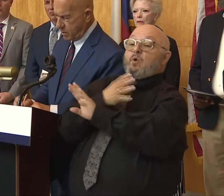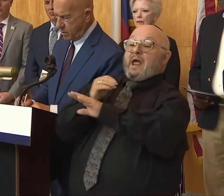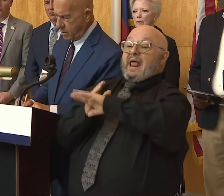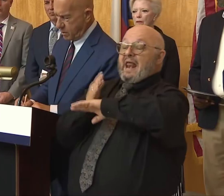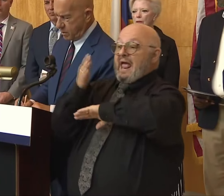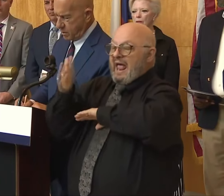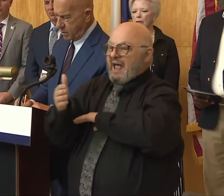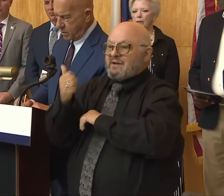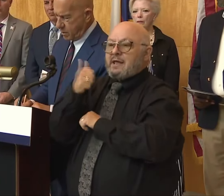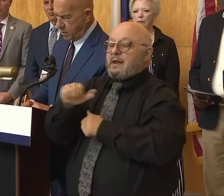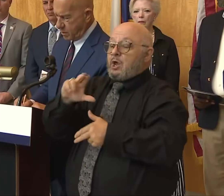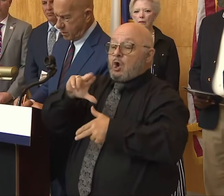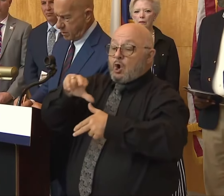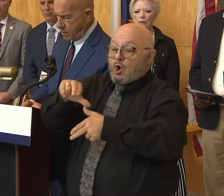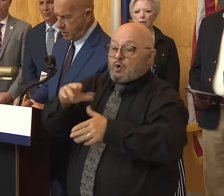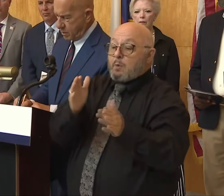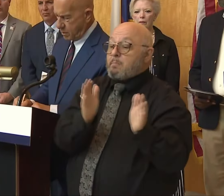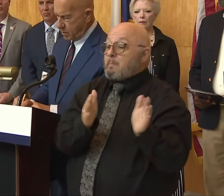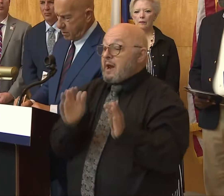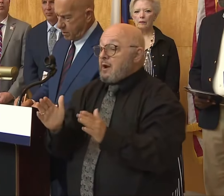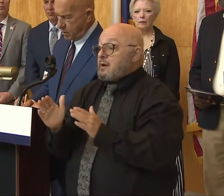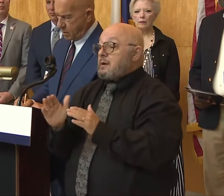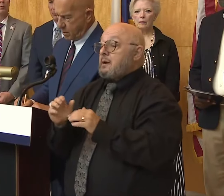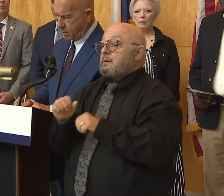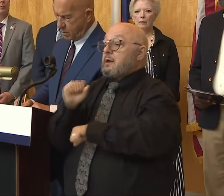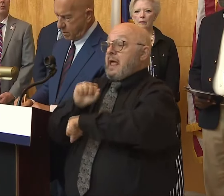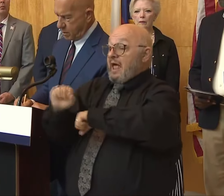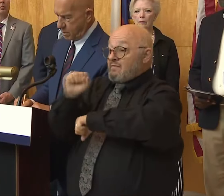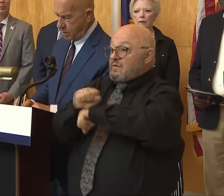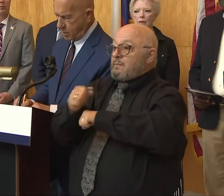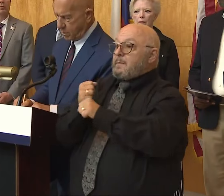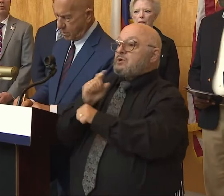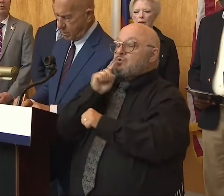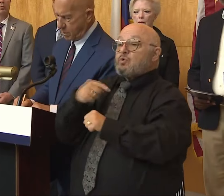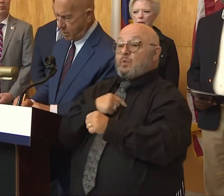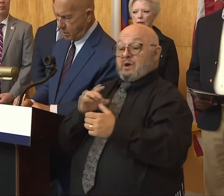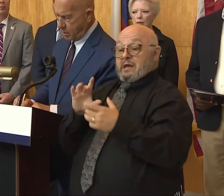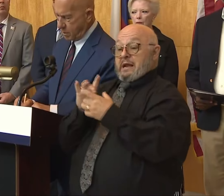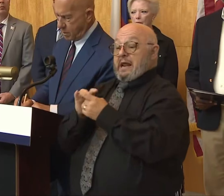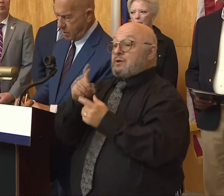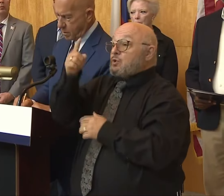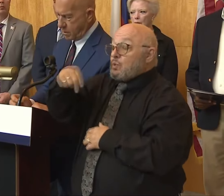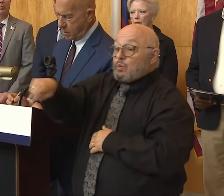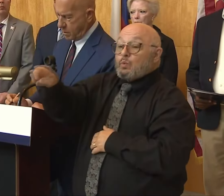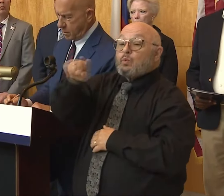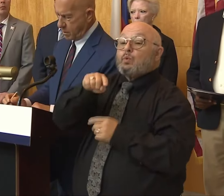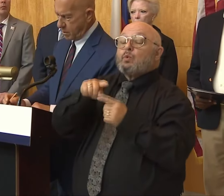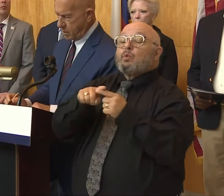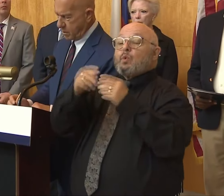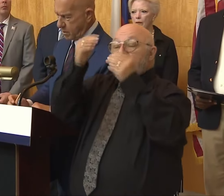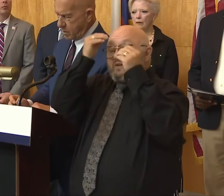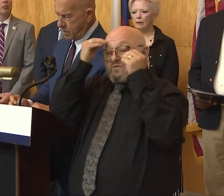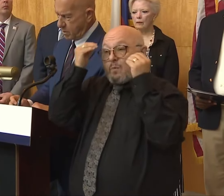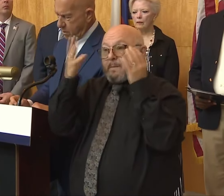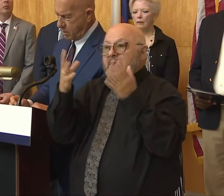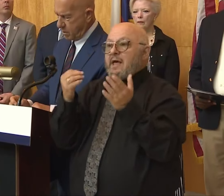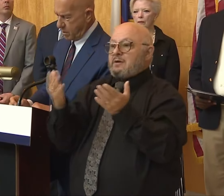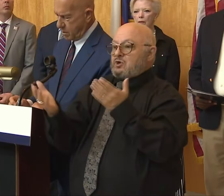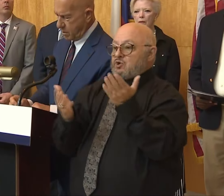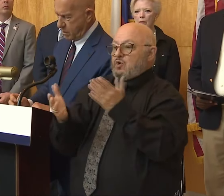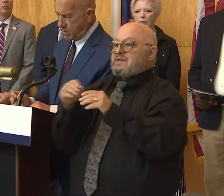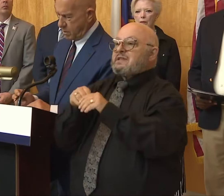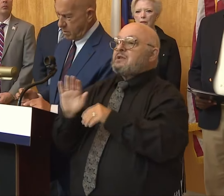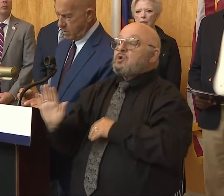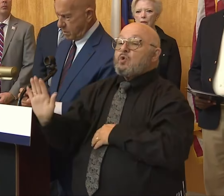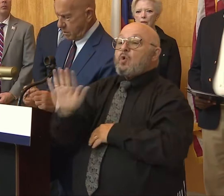any hurricane or preparedness efforts to ensure that we are connecting you to information and services in your